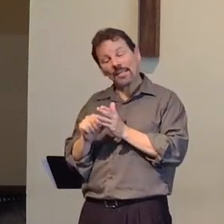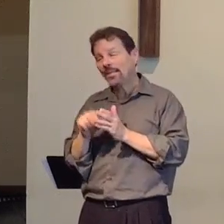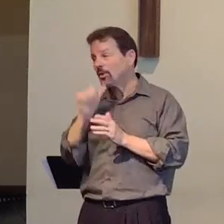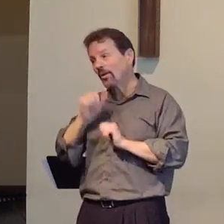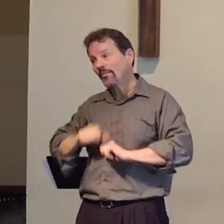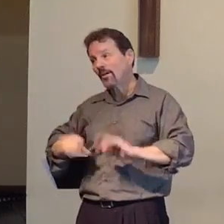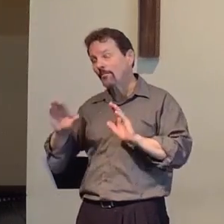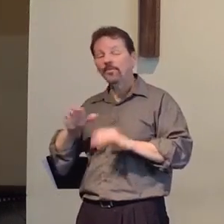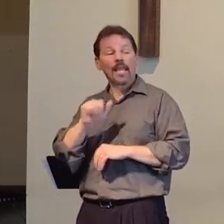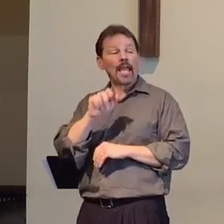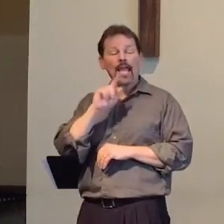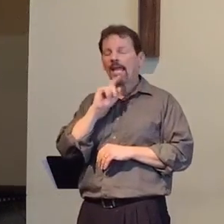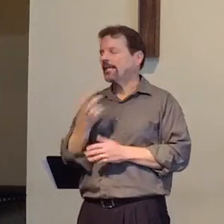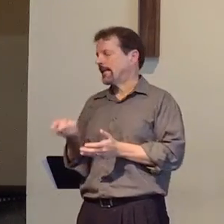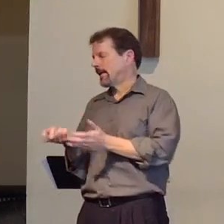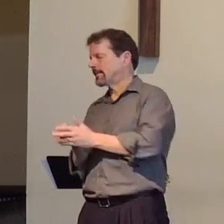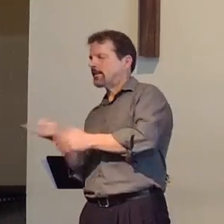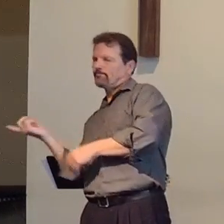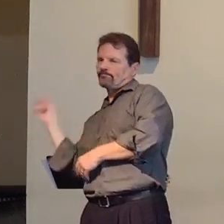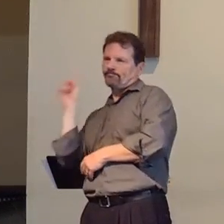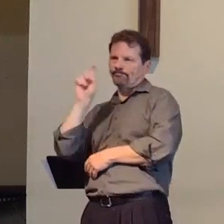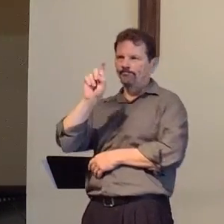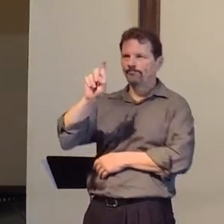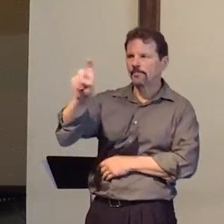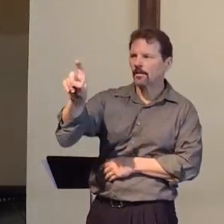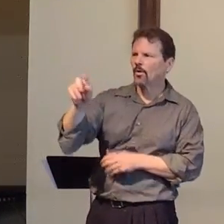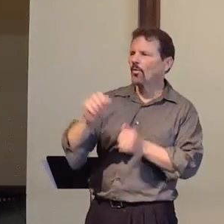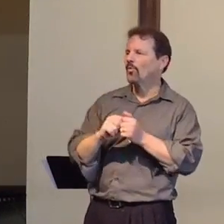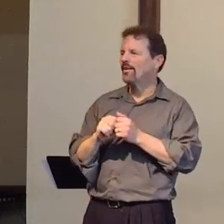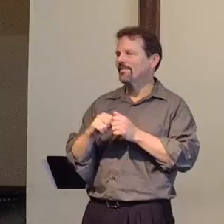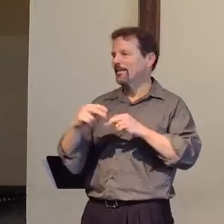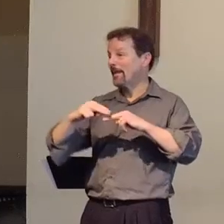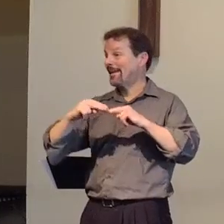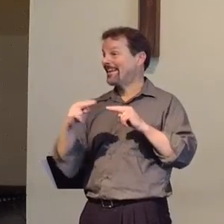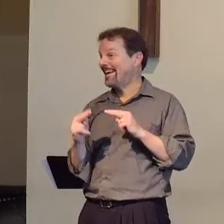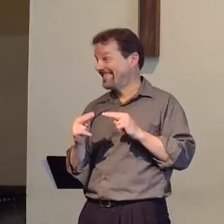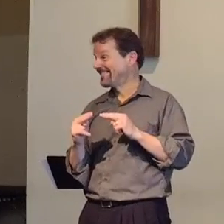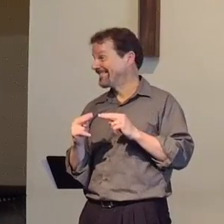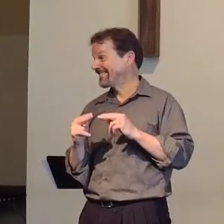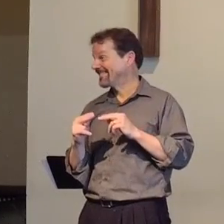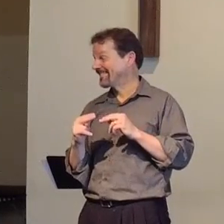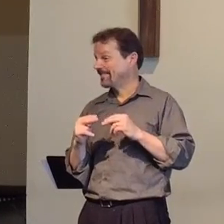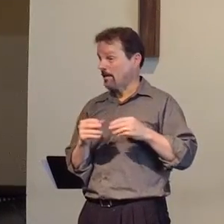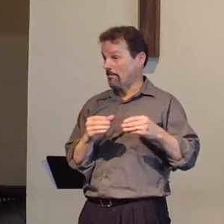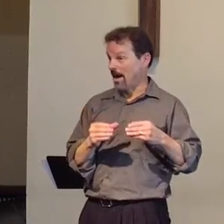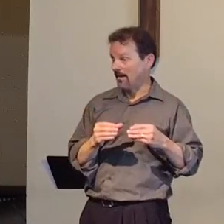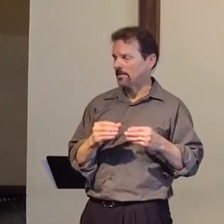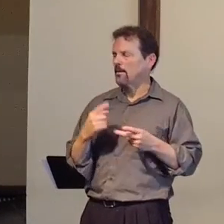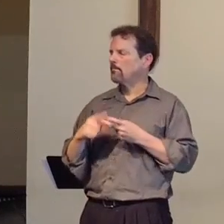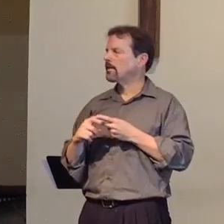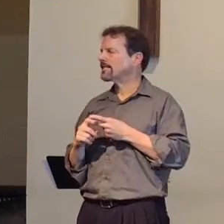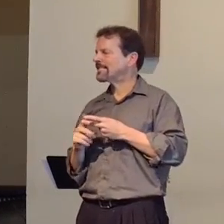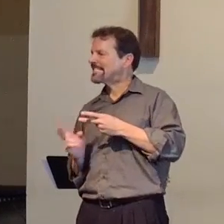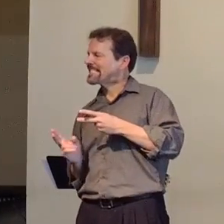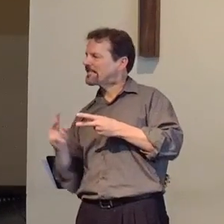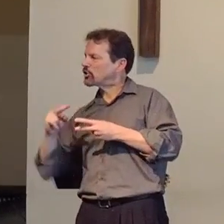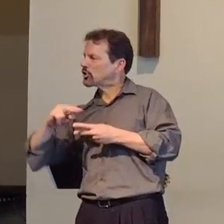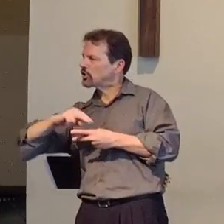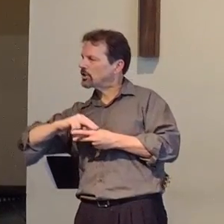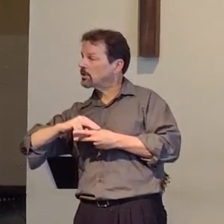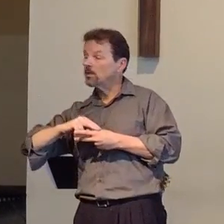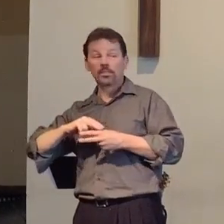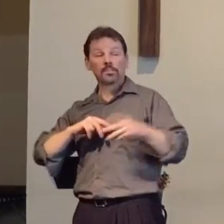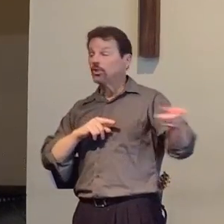nurse's station. She comes back with this big wad of Band-Aids the size of my arm and a pair of scissors. And she sits by